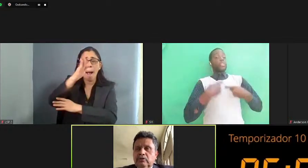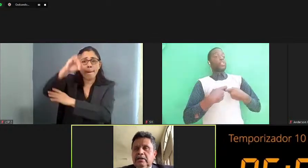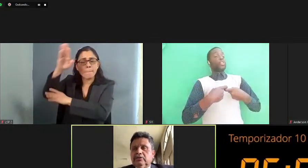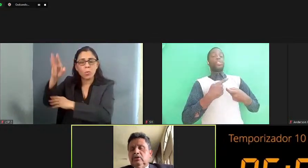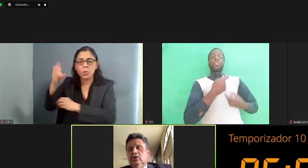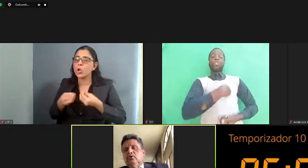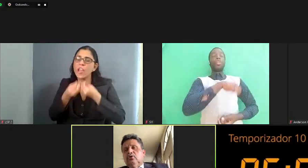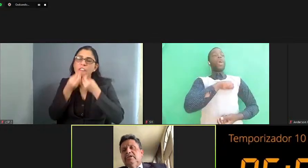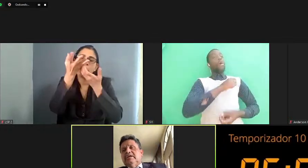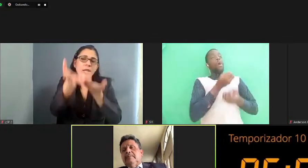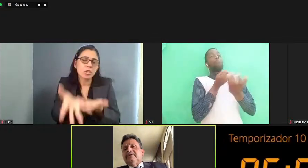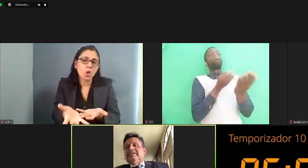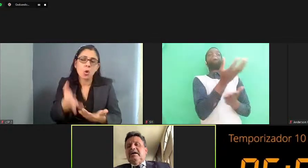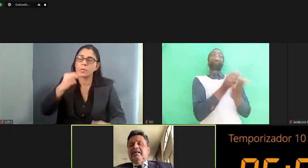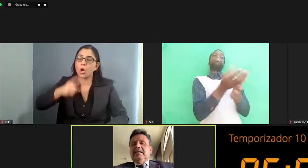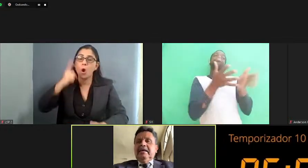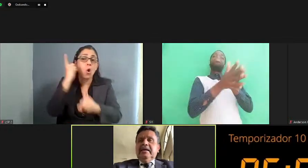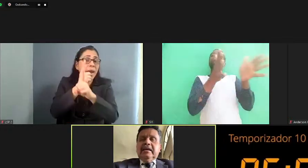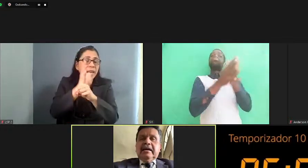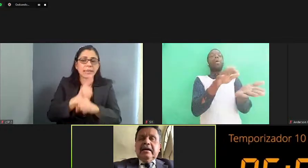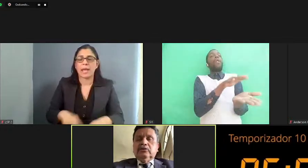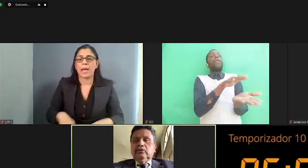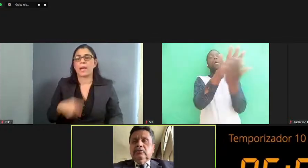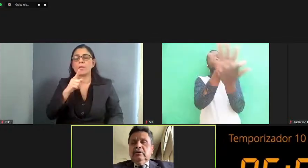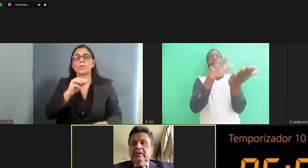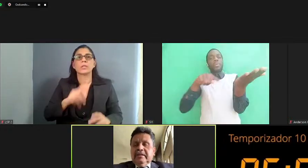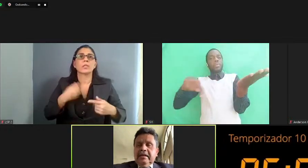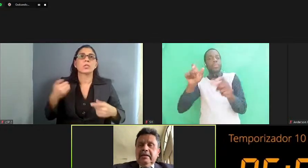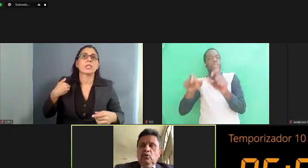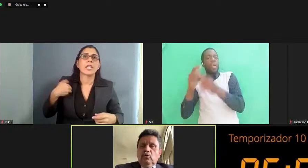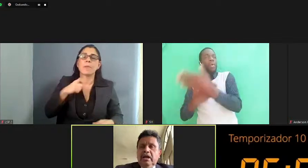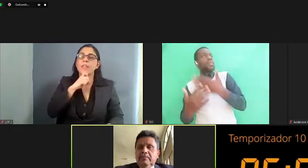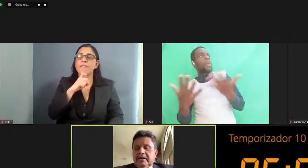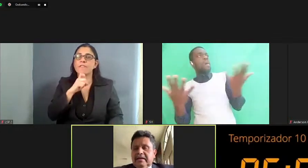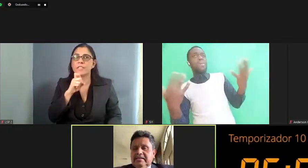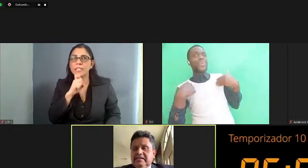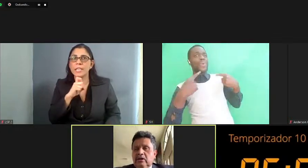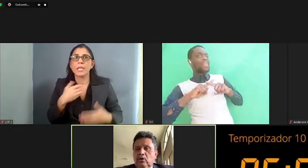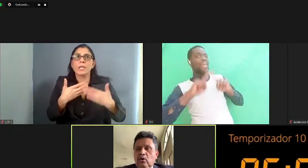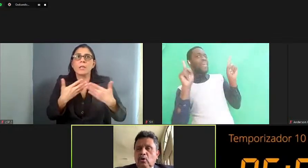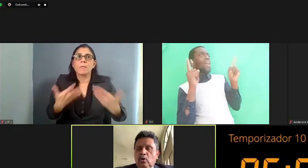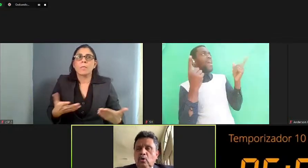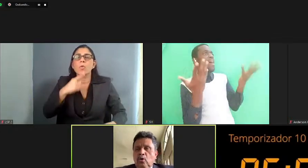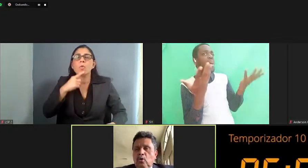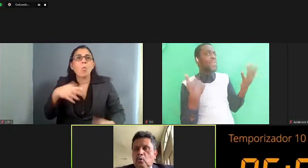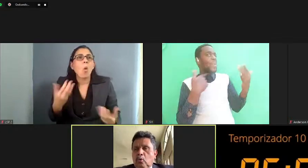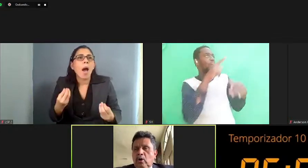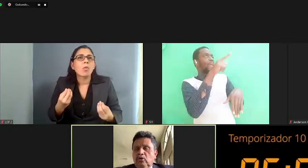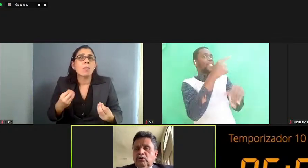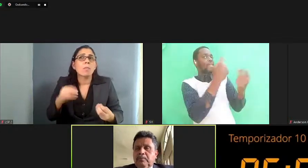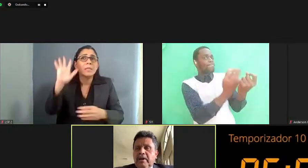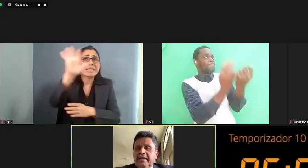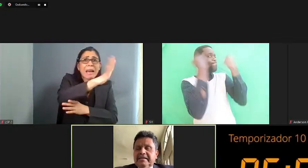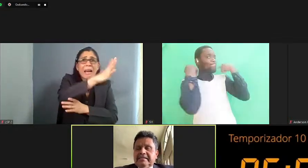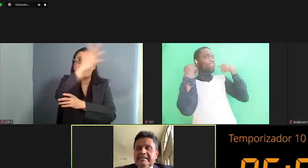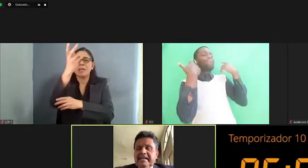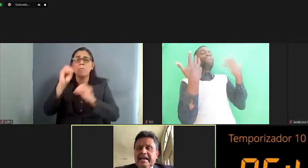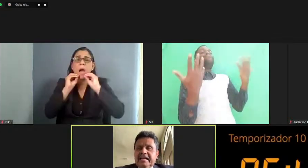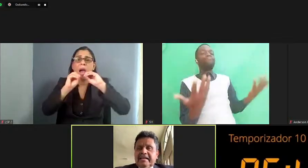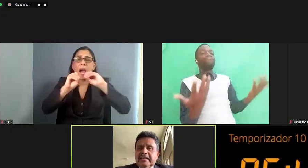the right information doesn't reach persons with disabilities in case of